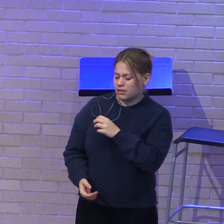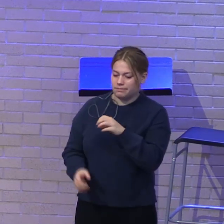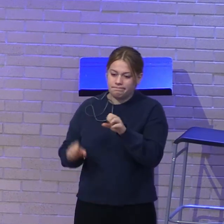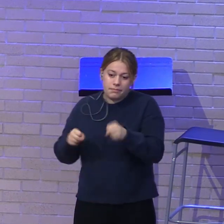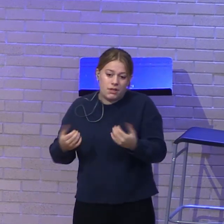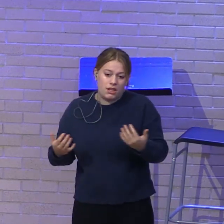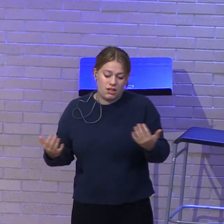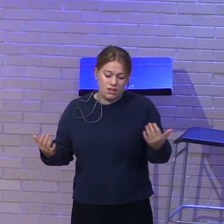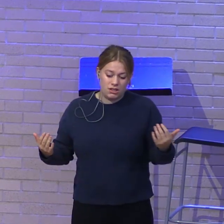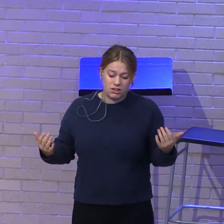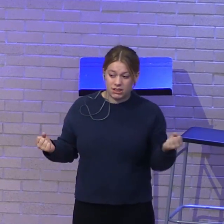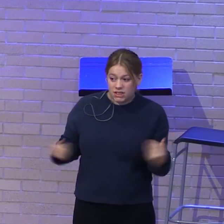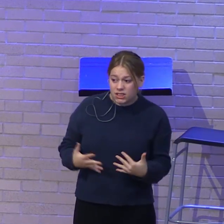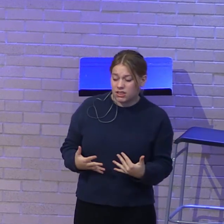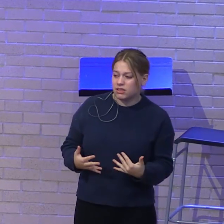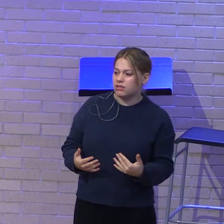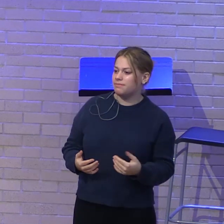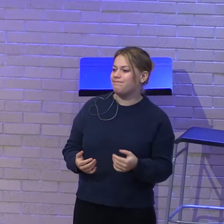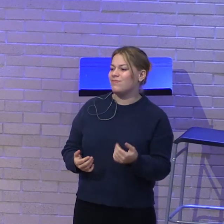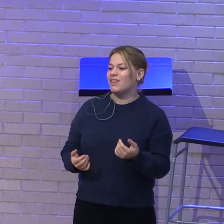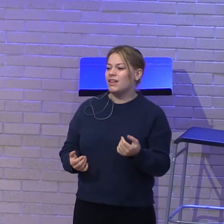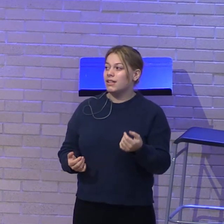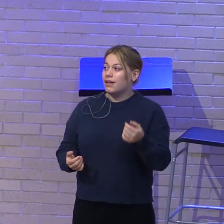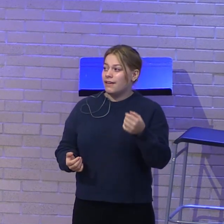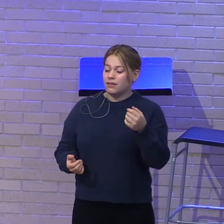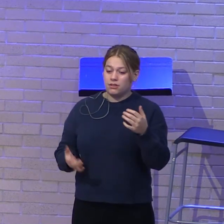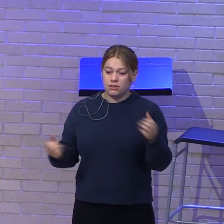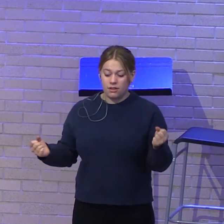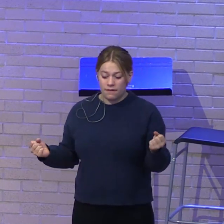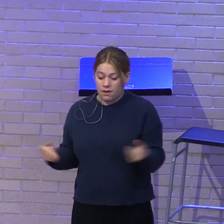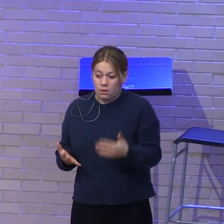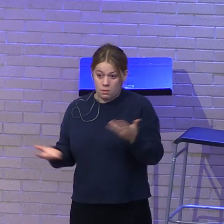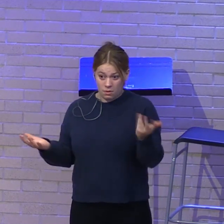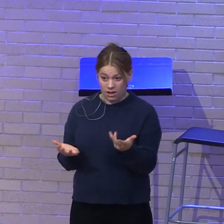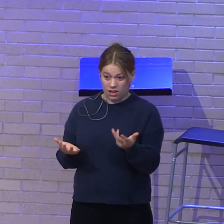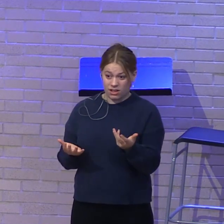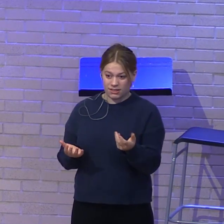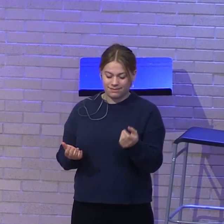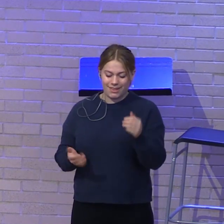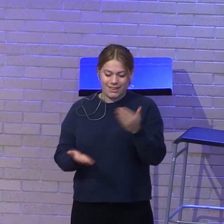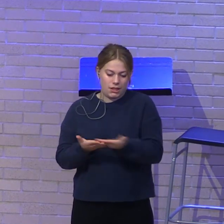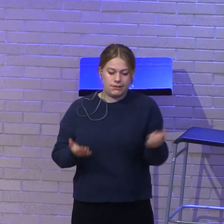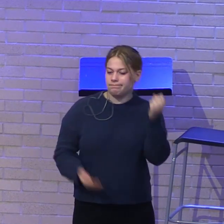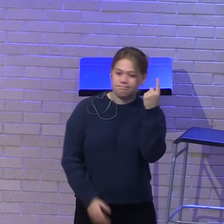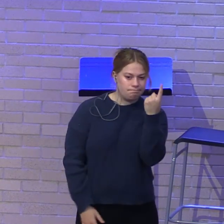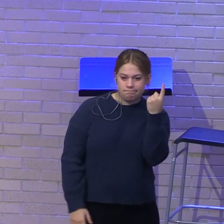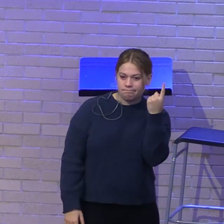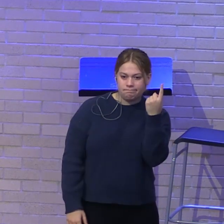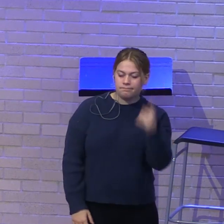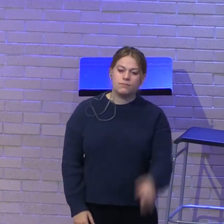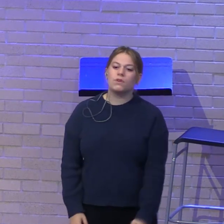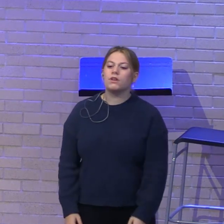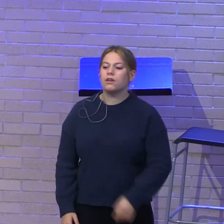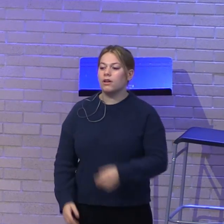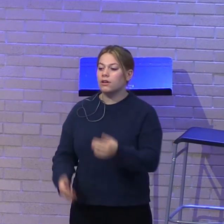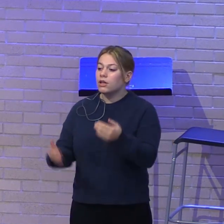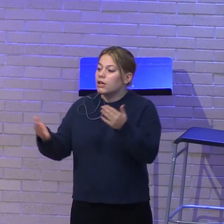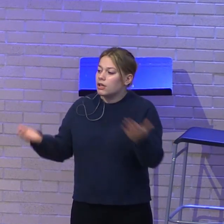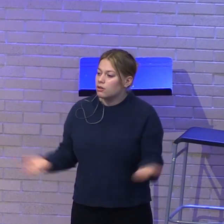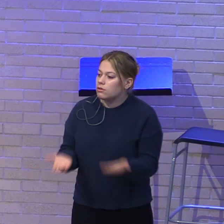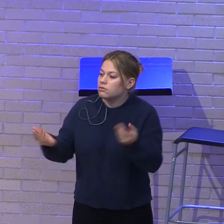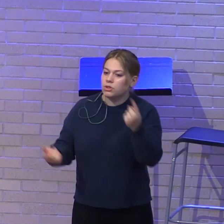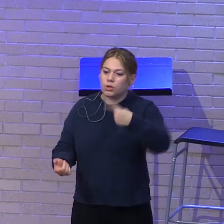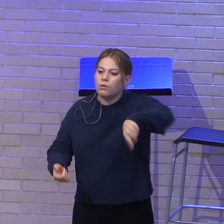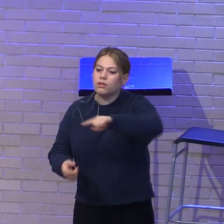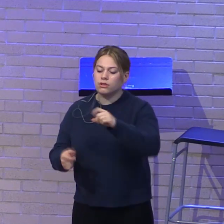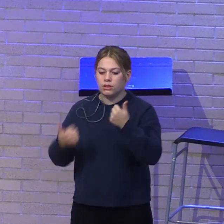them, but we are only really afraid of what we don't understand. And I encourage you all to try to make an effort to understand.